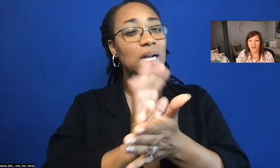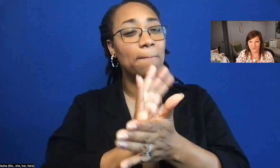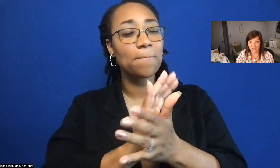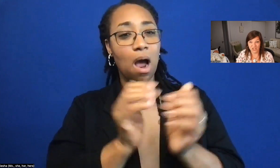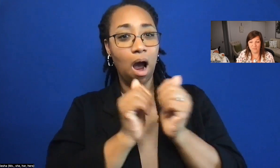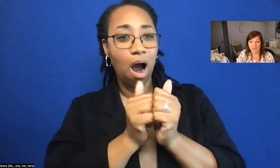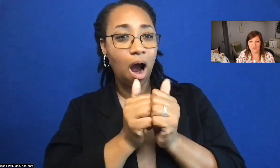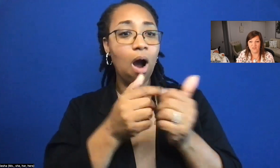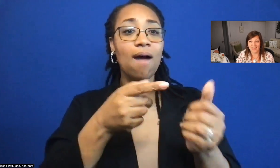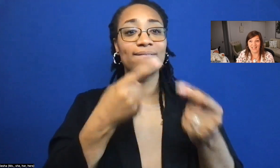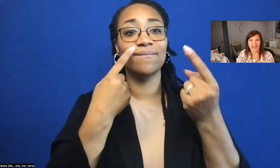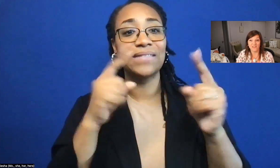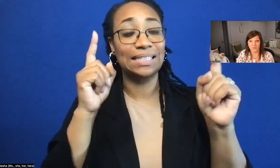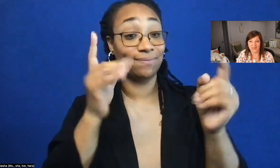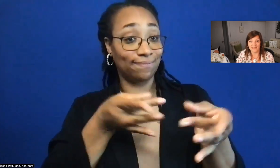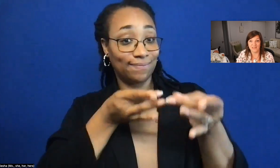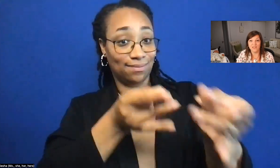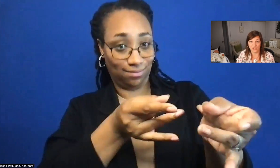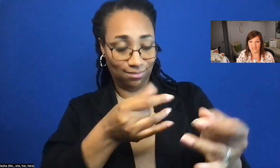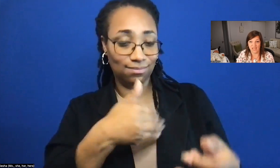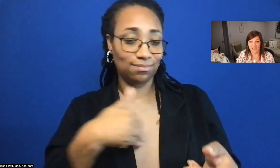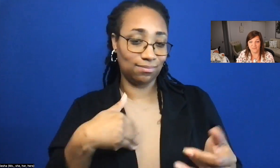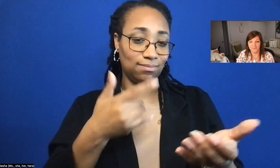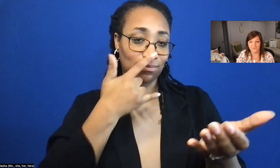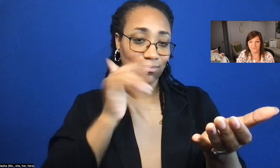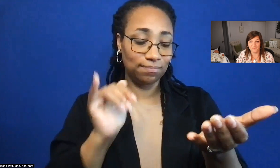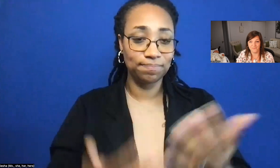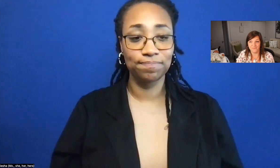what efficient baby feeding at the breast looks like.